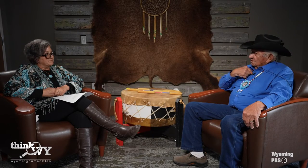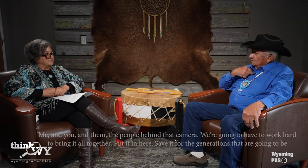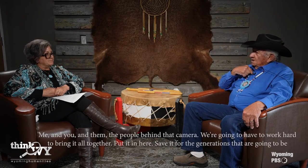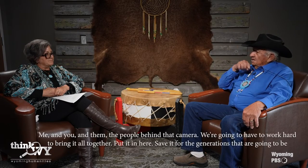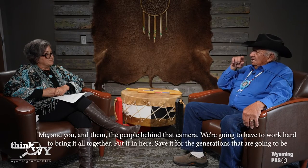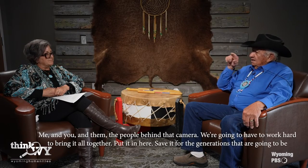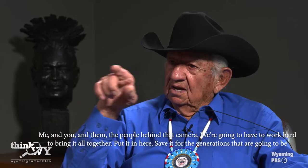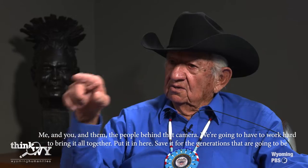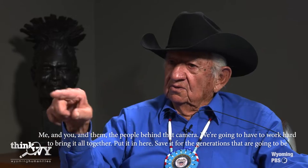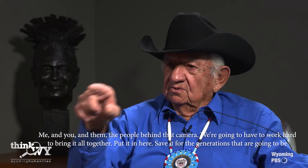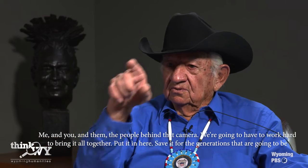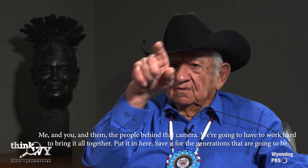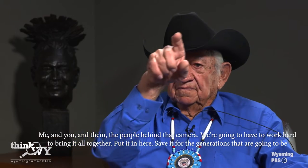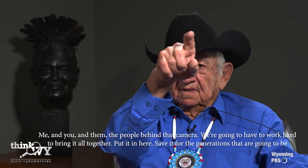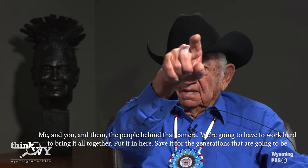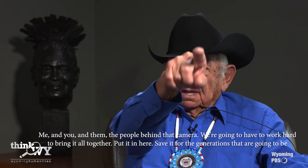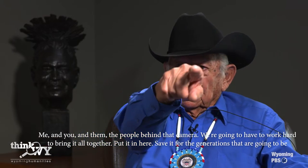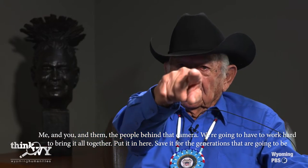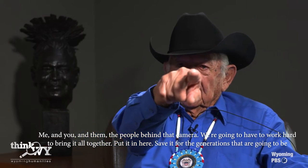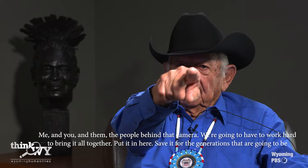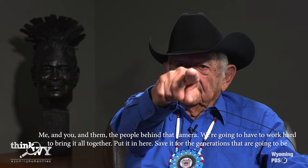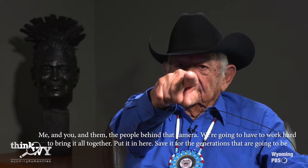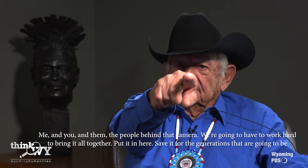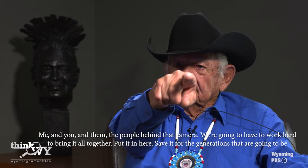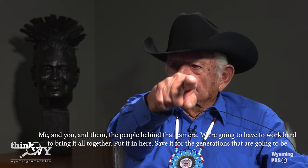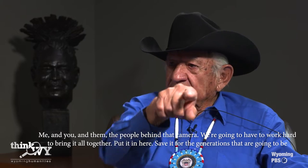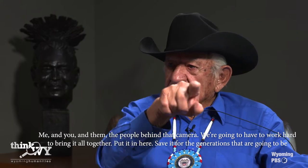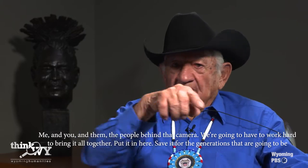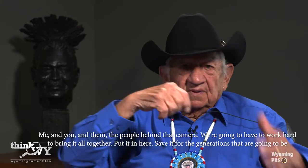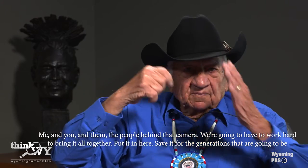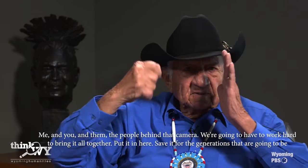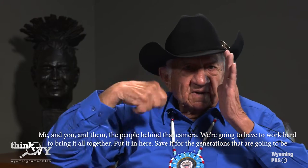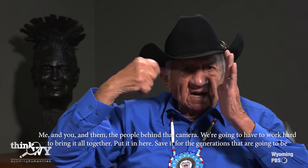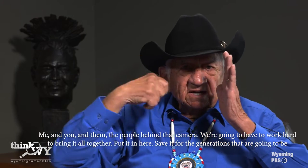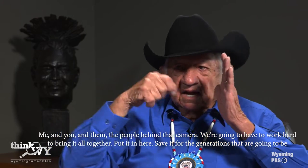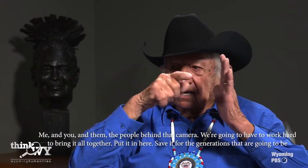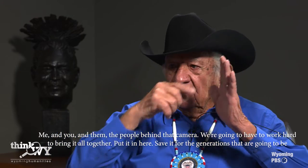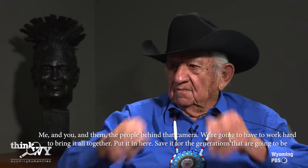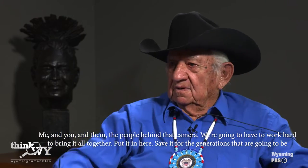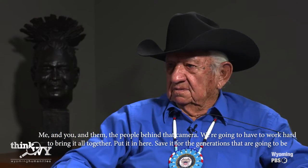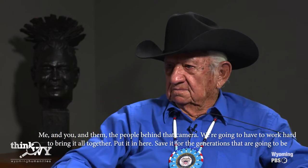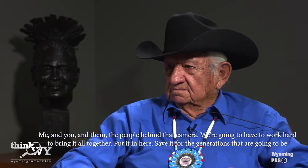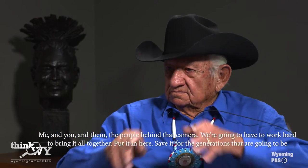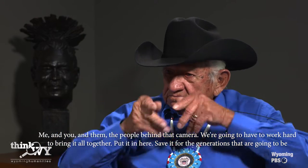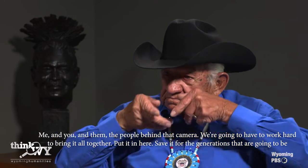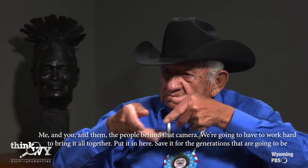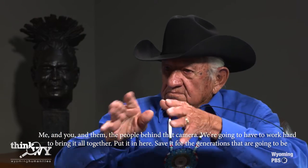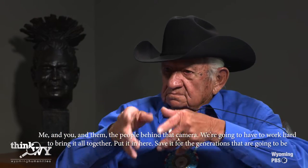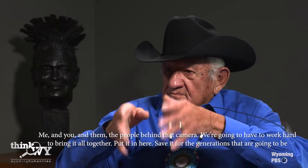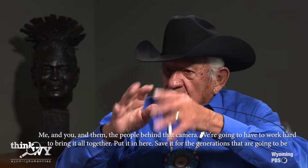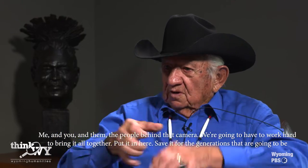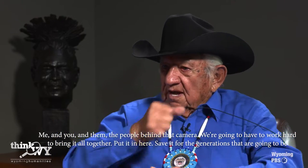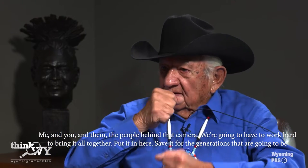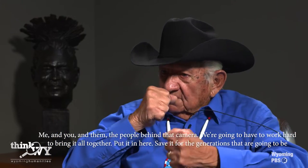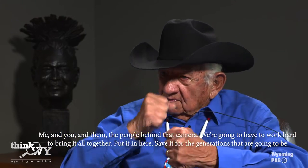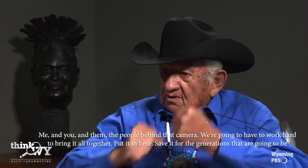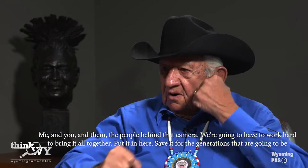Me and you and them, the people behind that camera, we're going to have to work